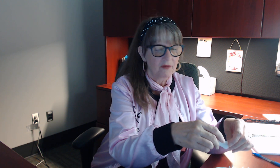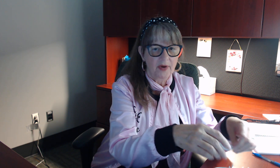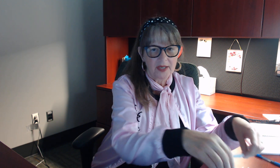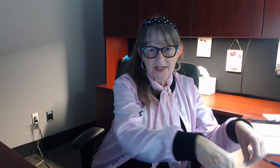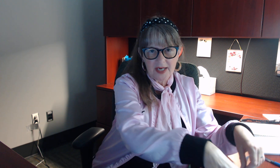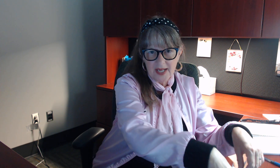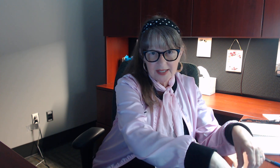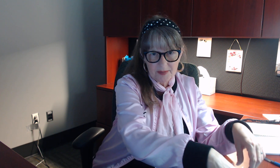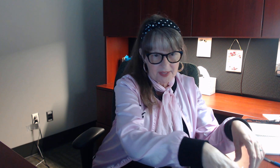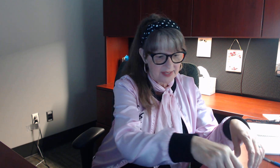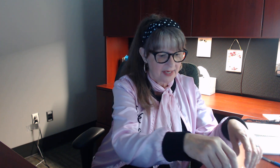Frankenstein dancing like a stand up.